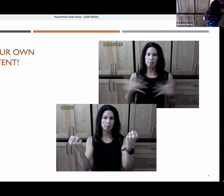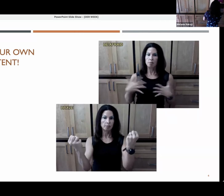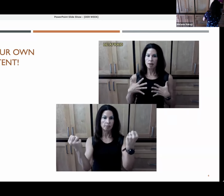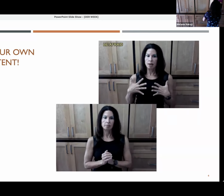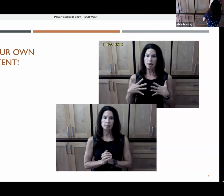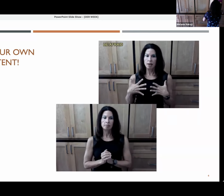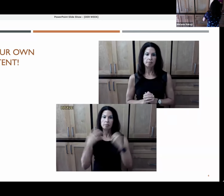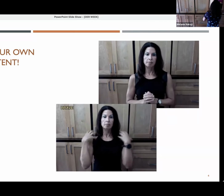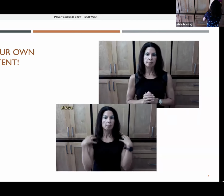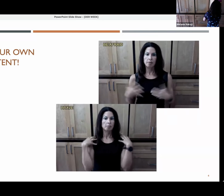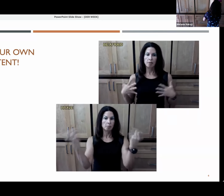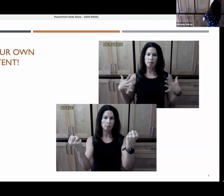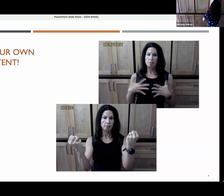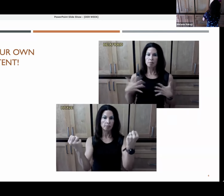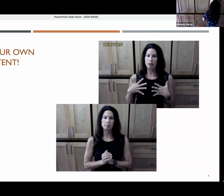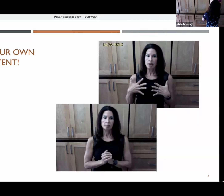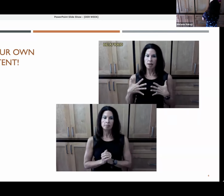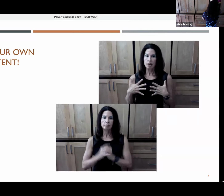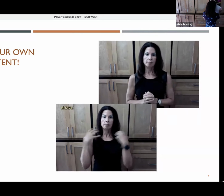will grab that now, actually.